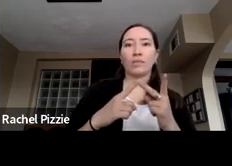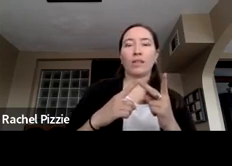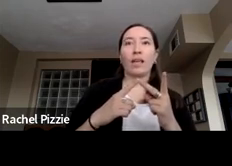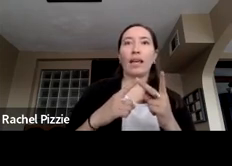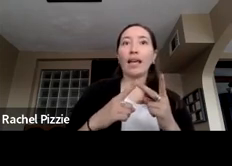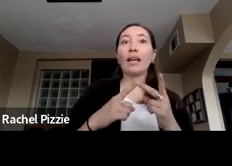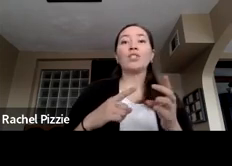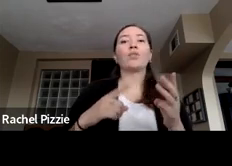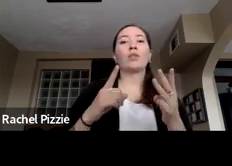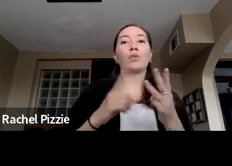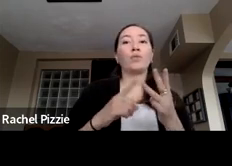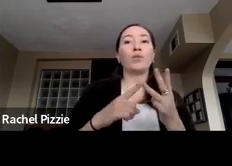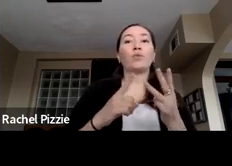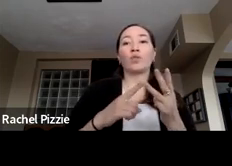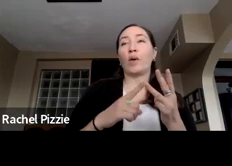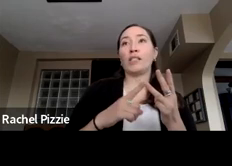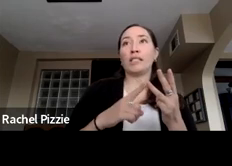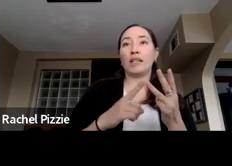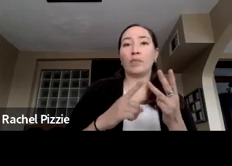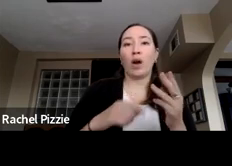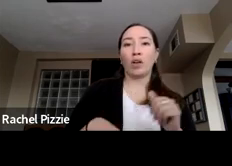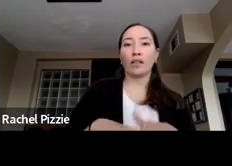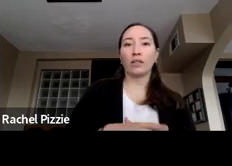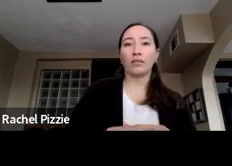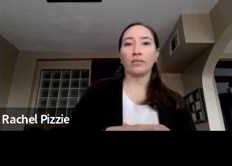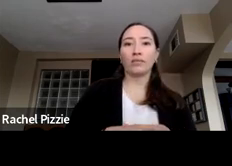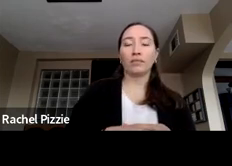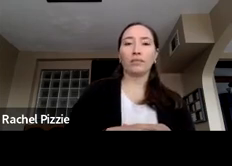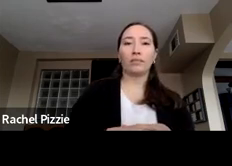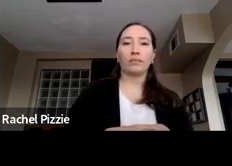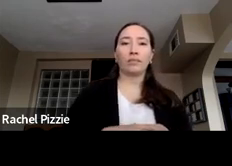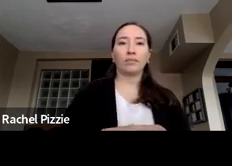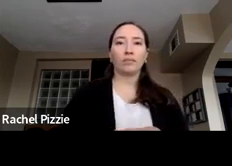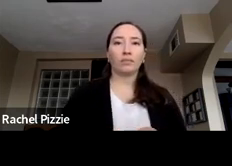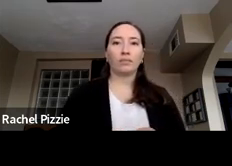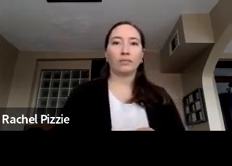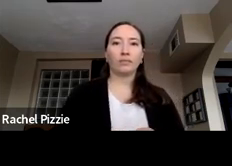And you can review responses in progress.